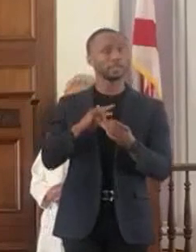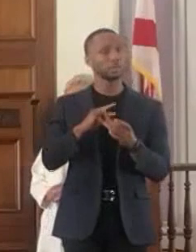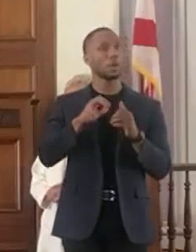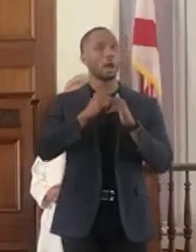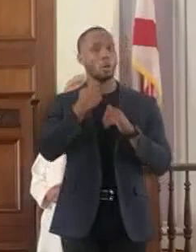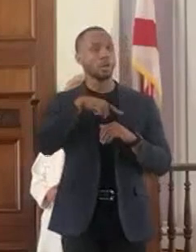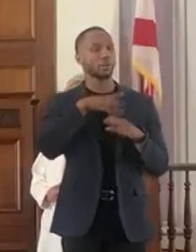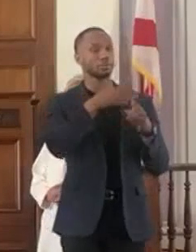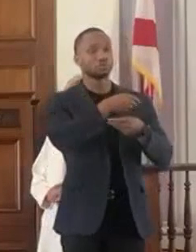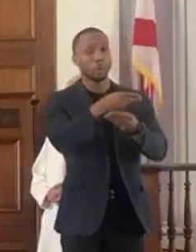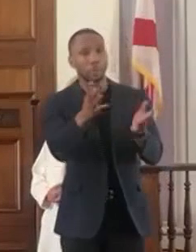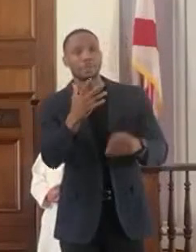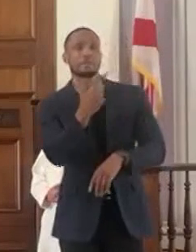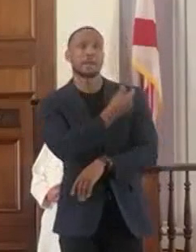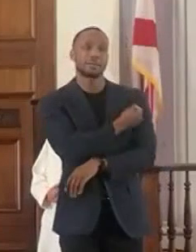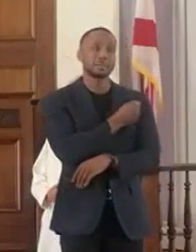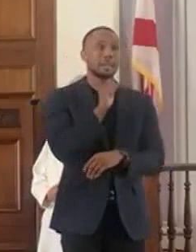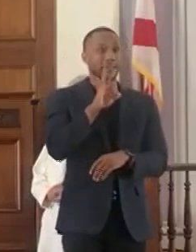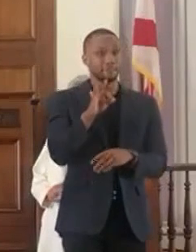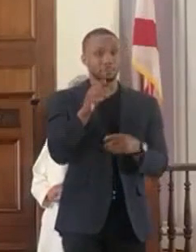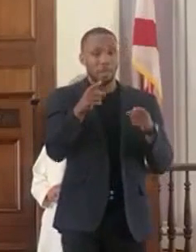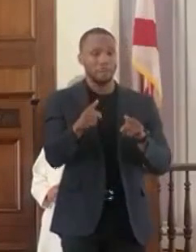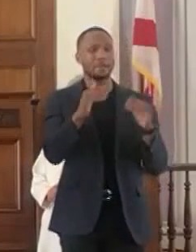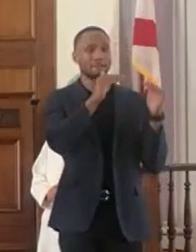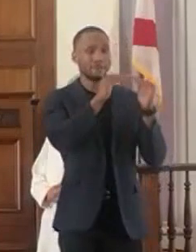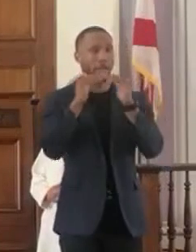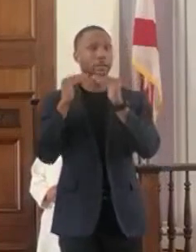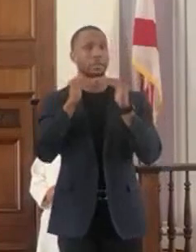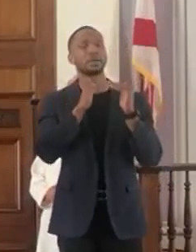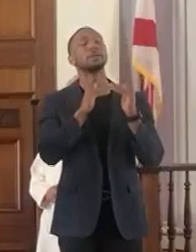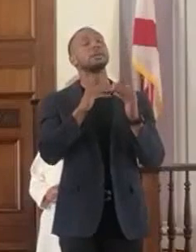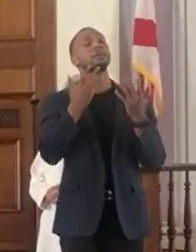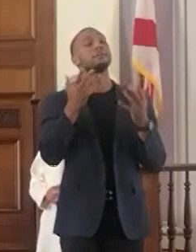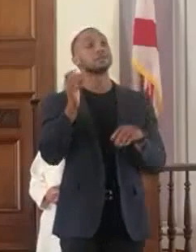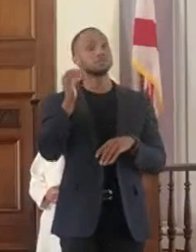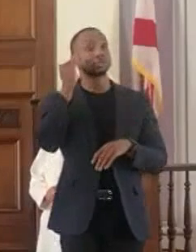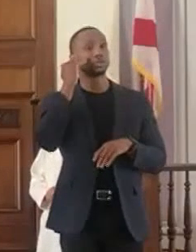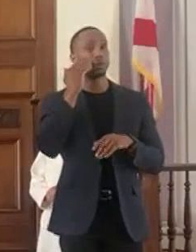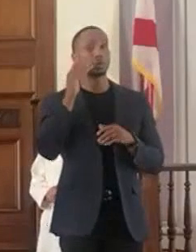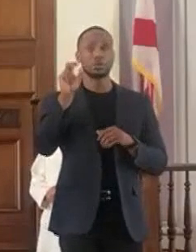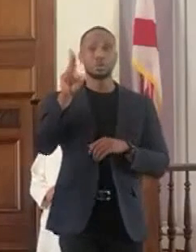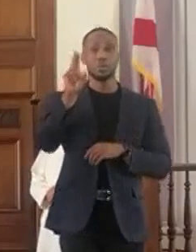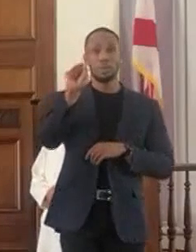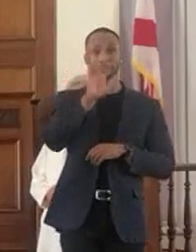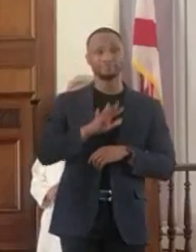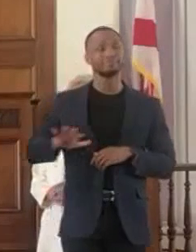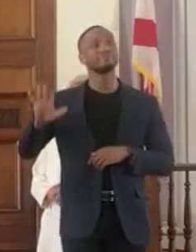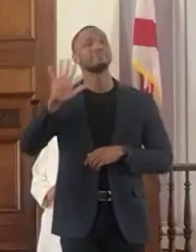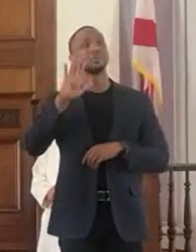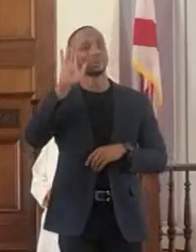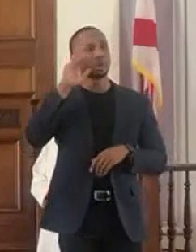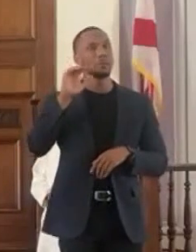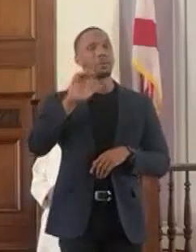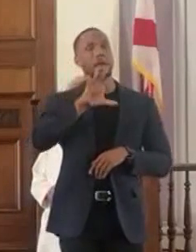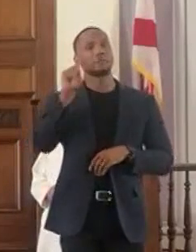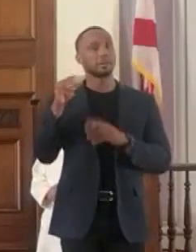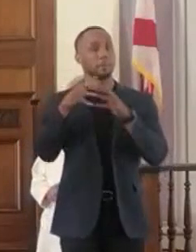distributing the vaccine and whether we're doing it fairly. As you know, all across the country, it is African Americans in our